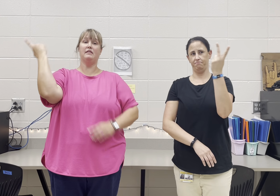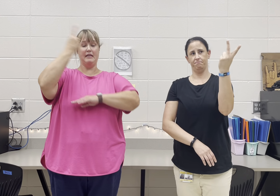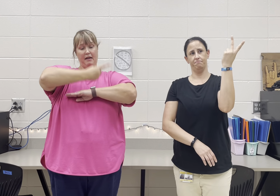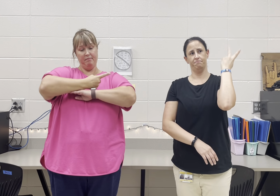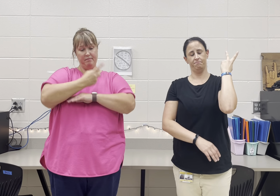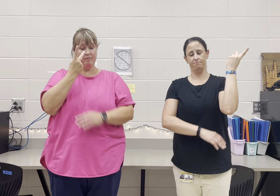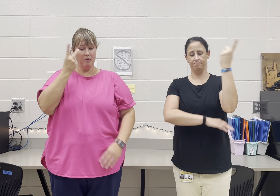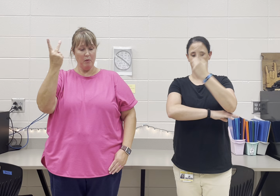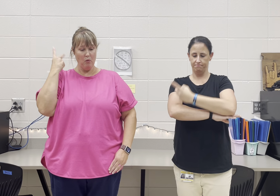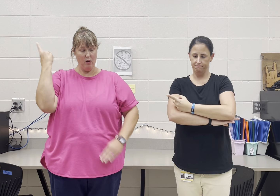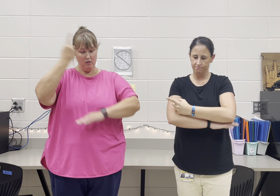day.